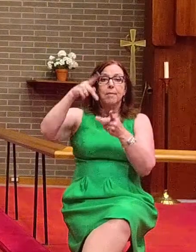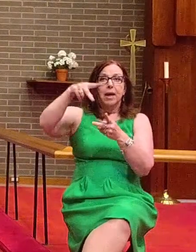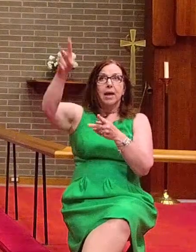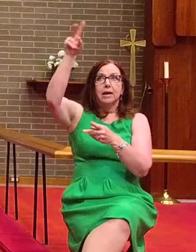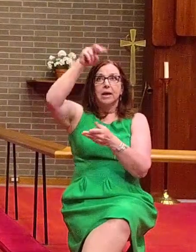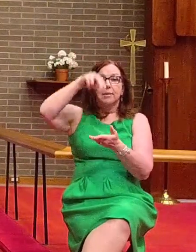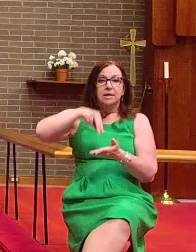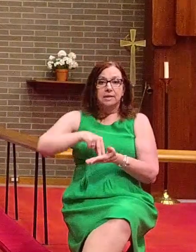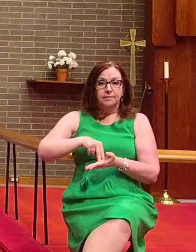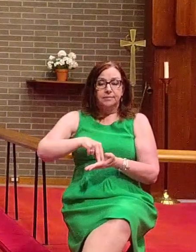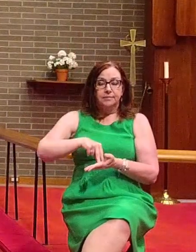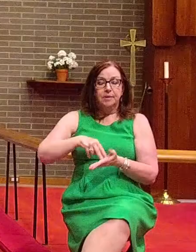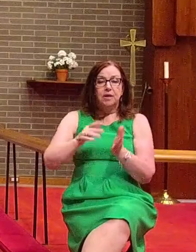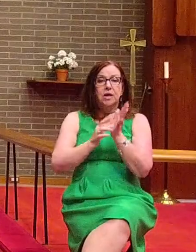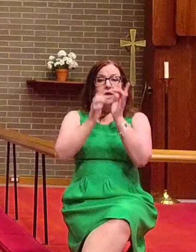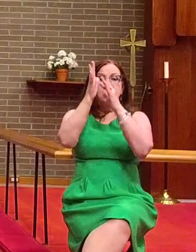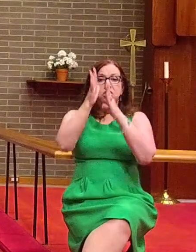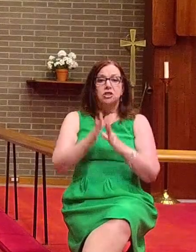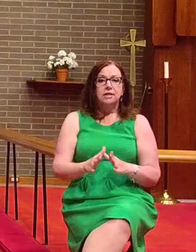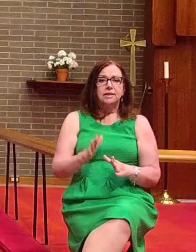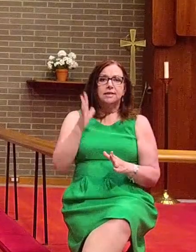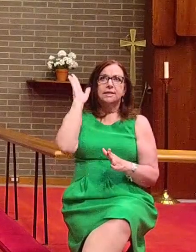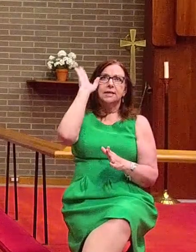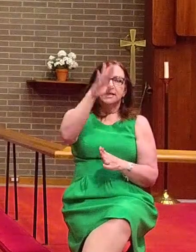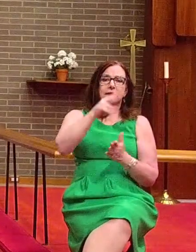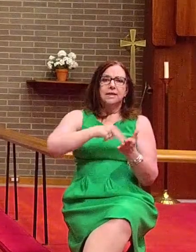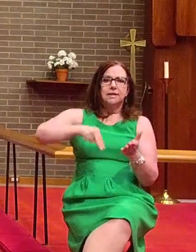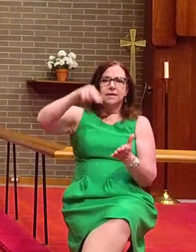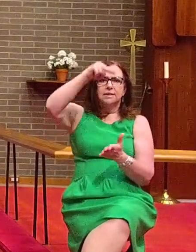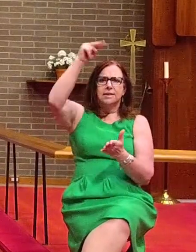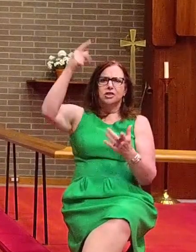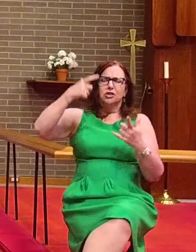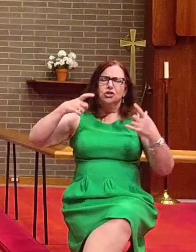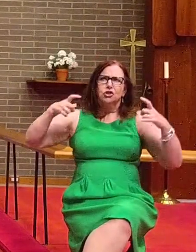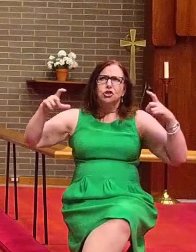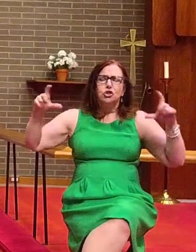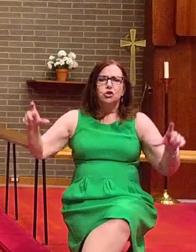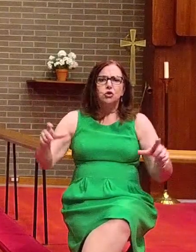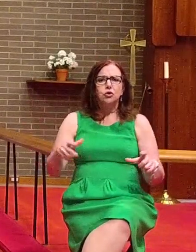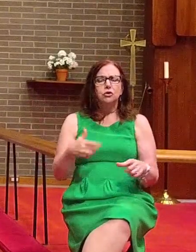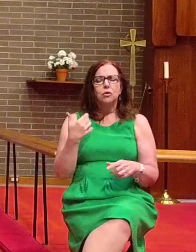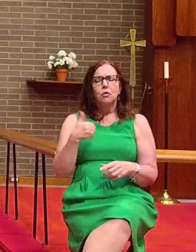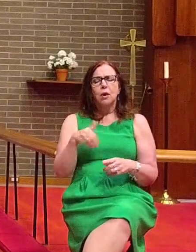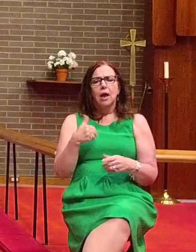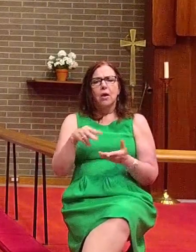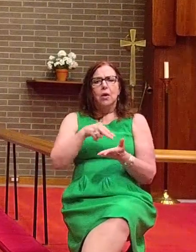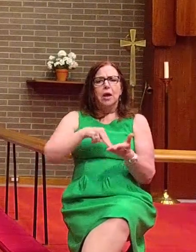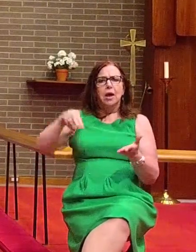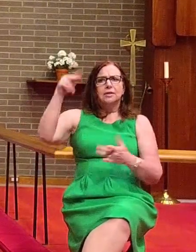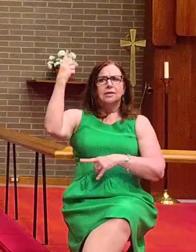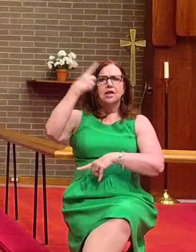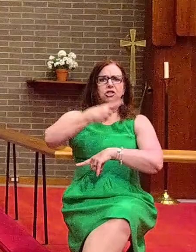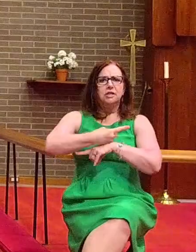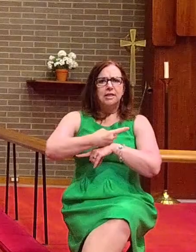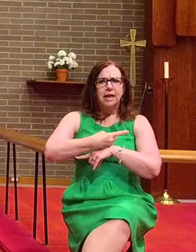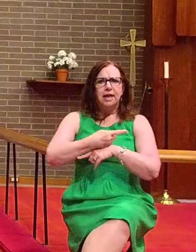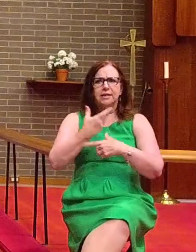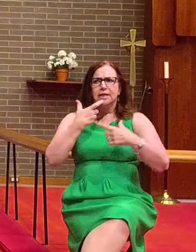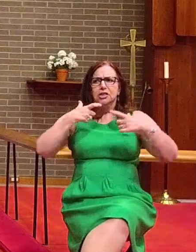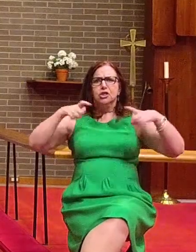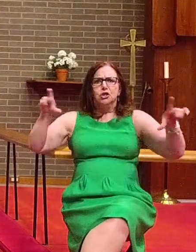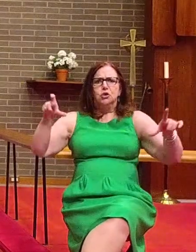Jesus' ascension is a big deal. In fact, we could even say Ascension Day is just as big as